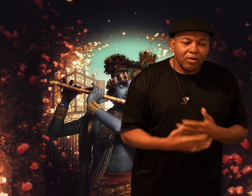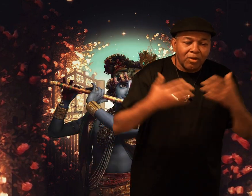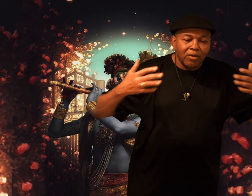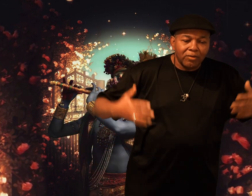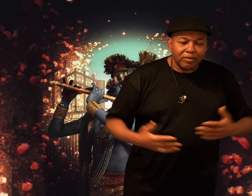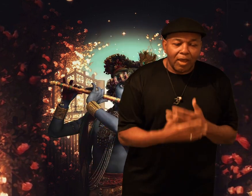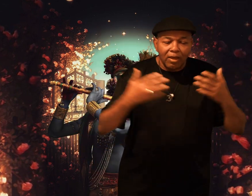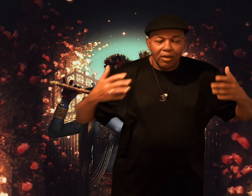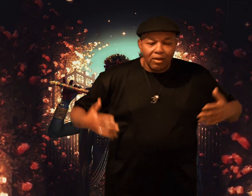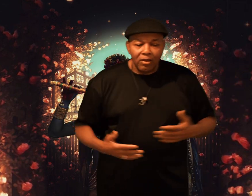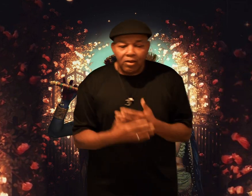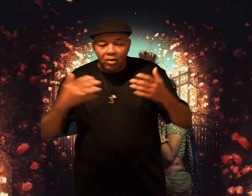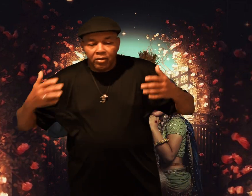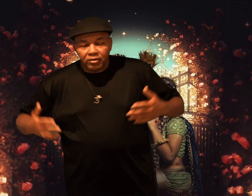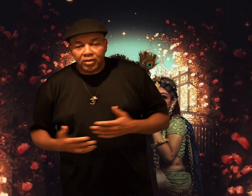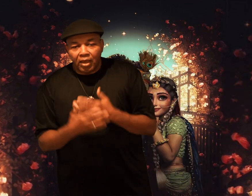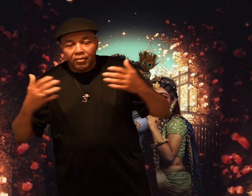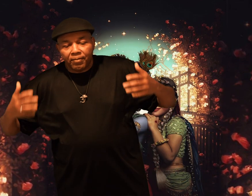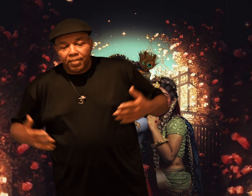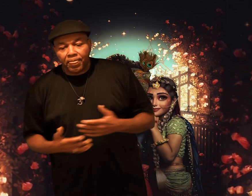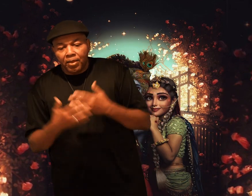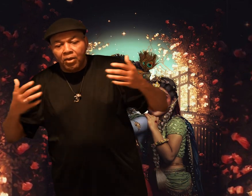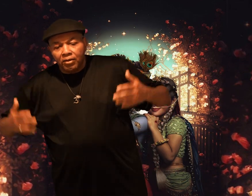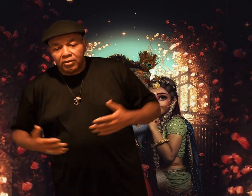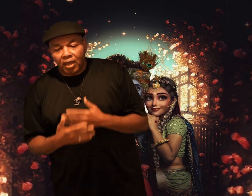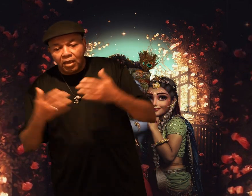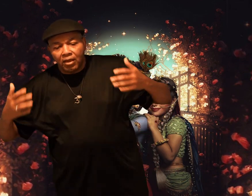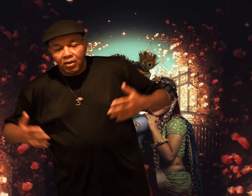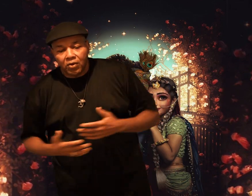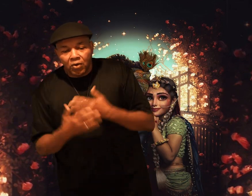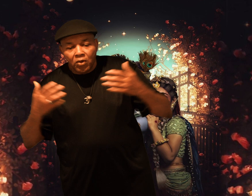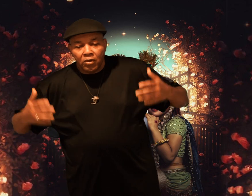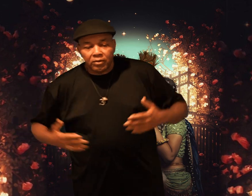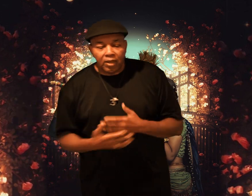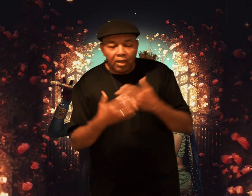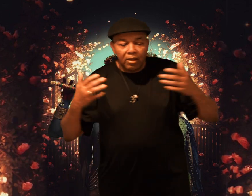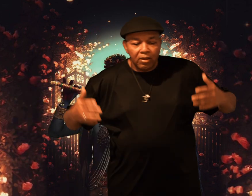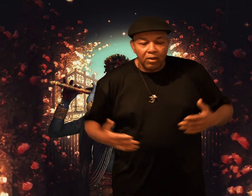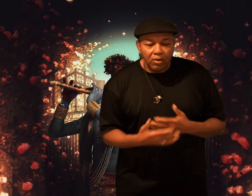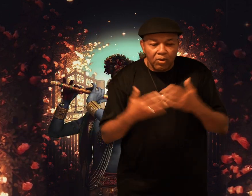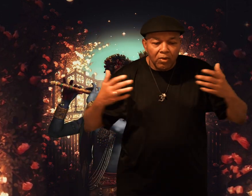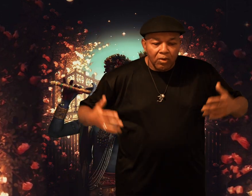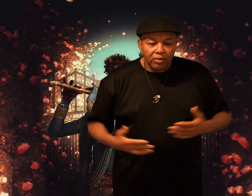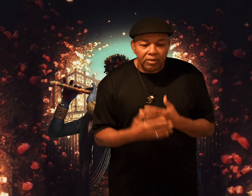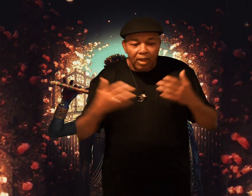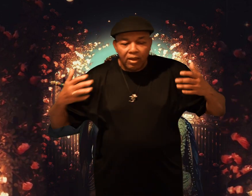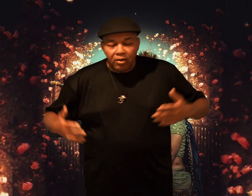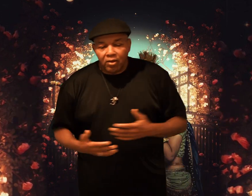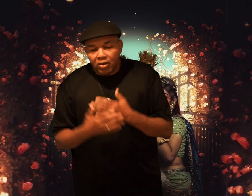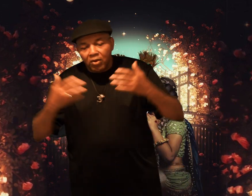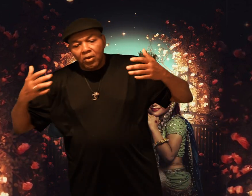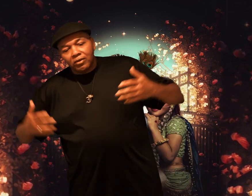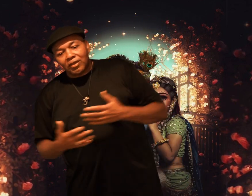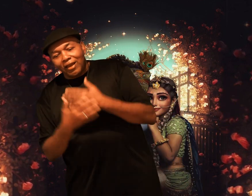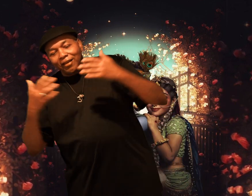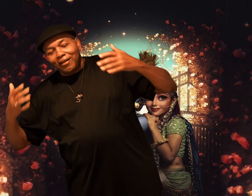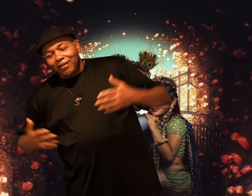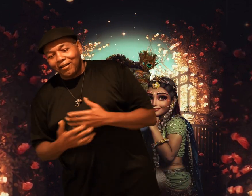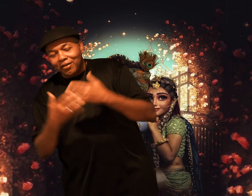single bound. There's a lot of good that we can do standing on the ground. We don't need a